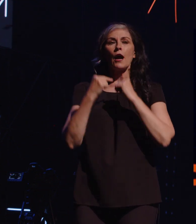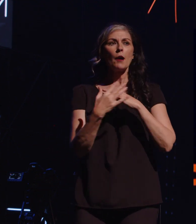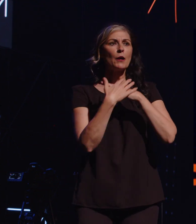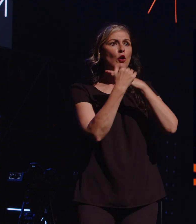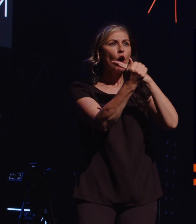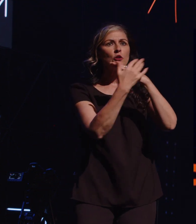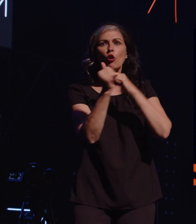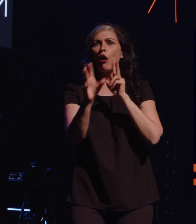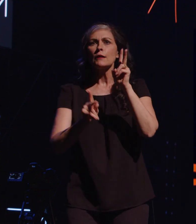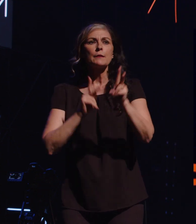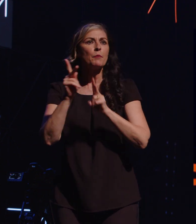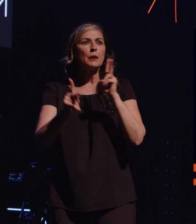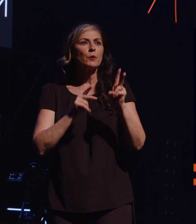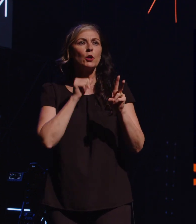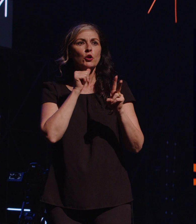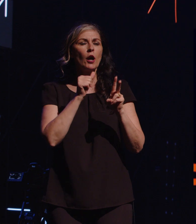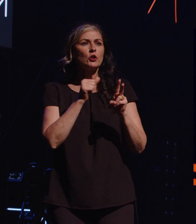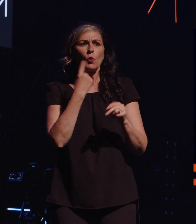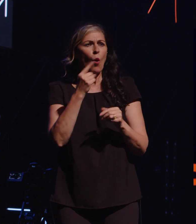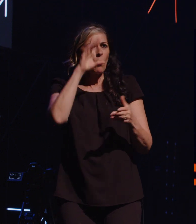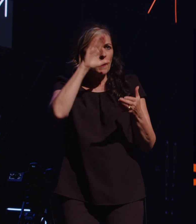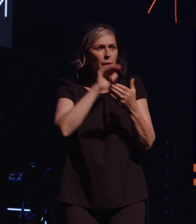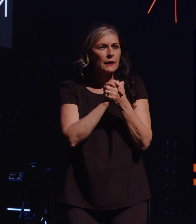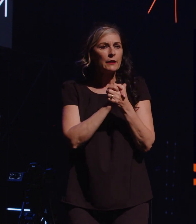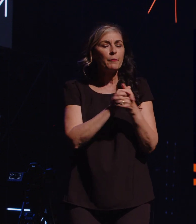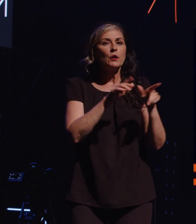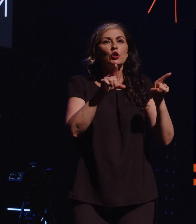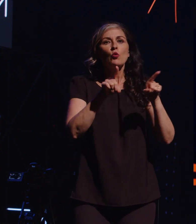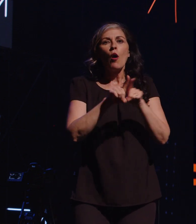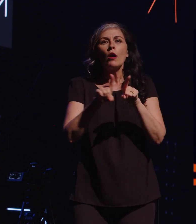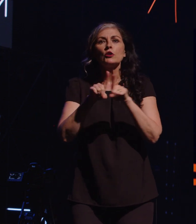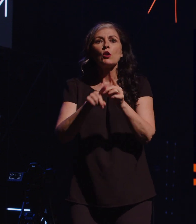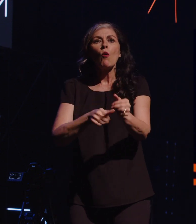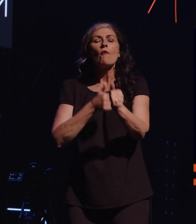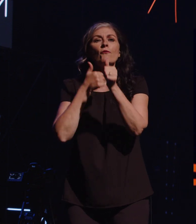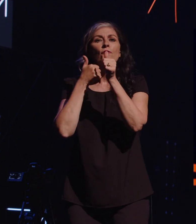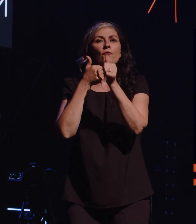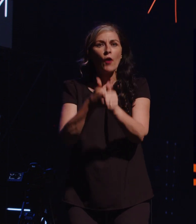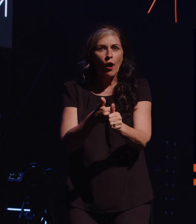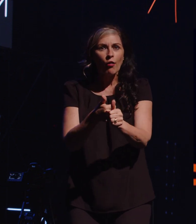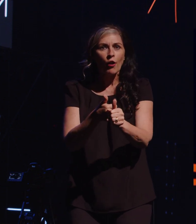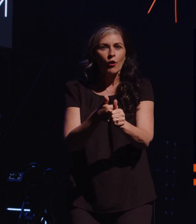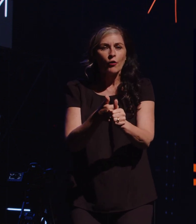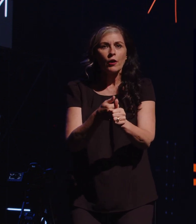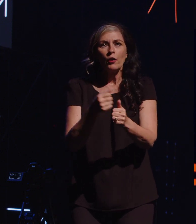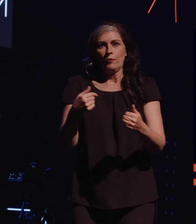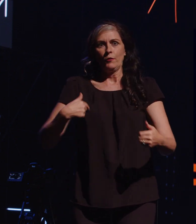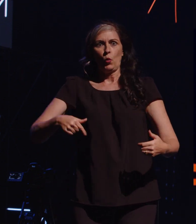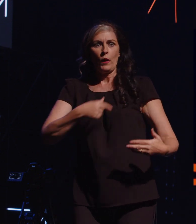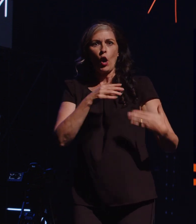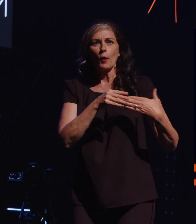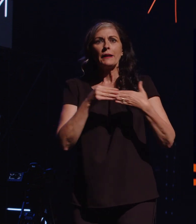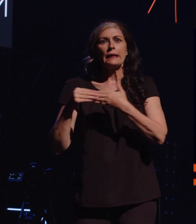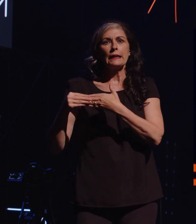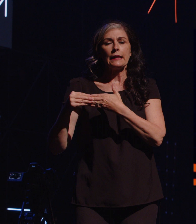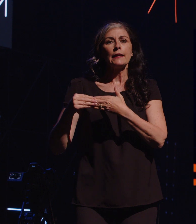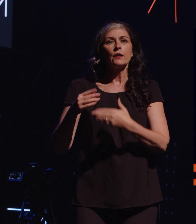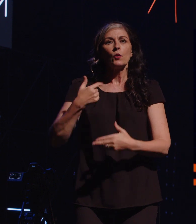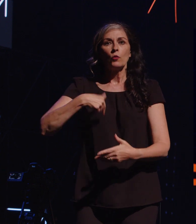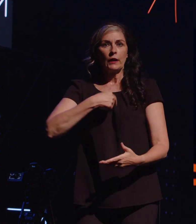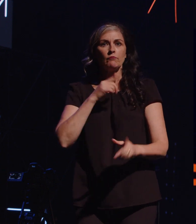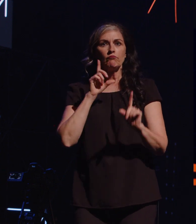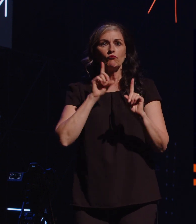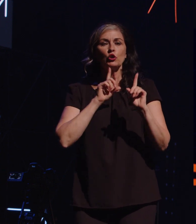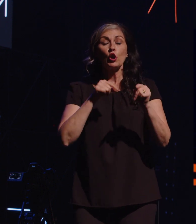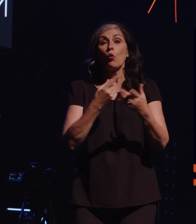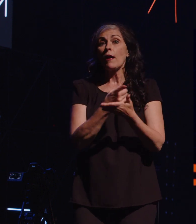out to people not just to solely believe in me, but to follow me with where he's leading us, with where he wants us to go.